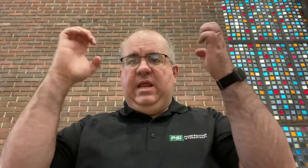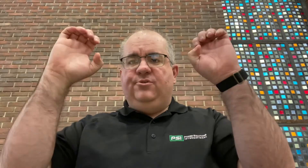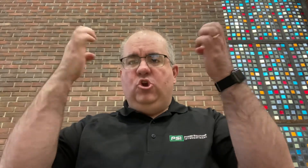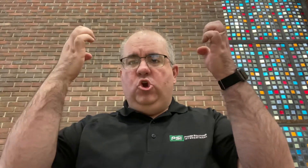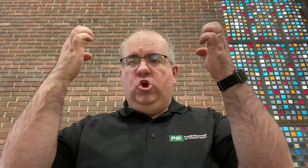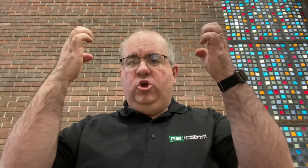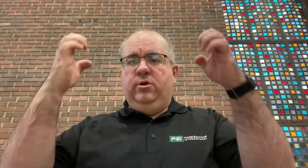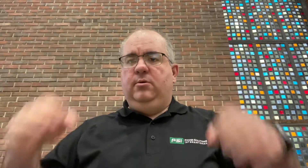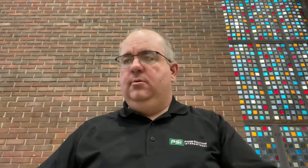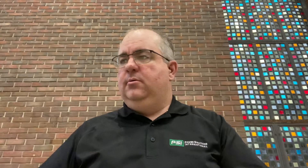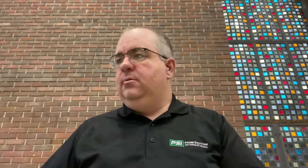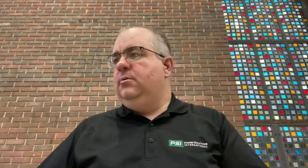Easter.